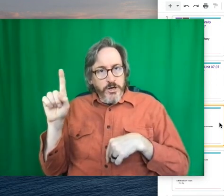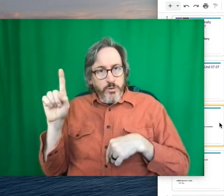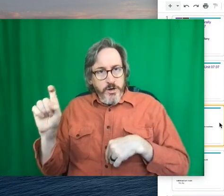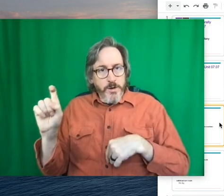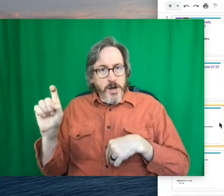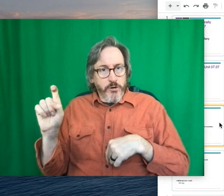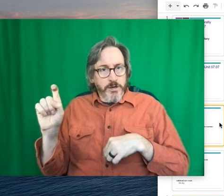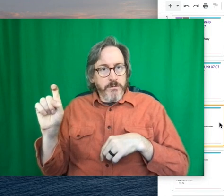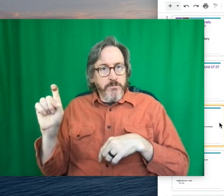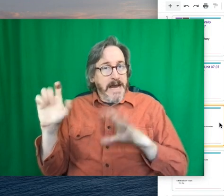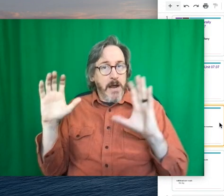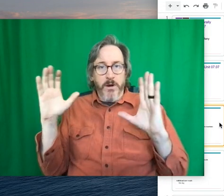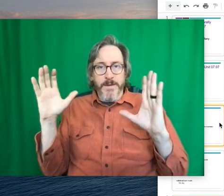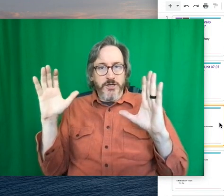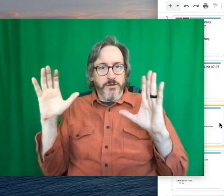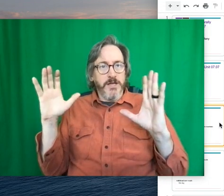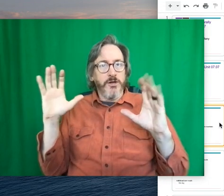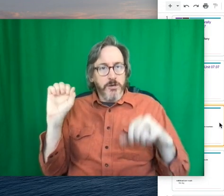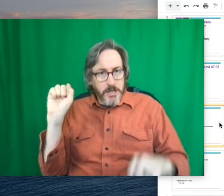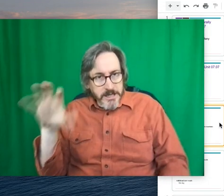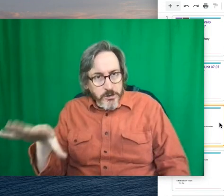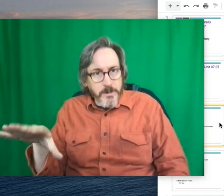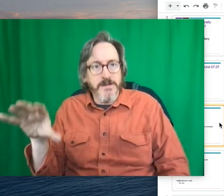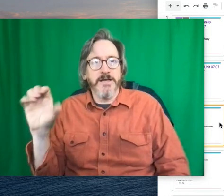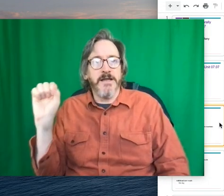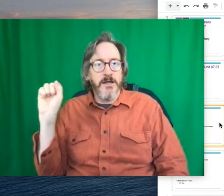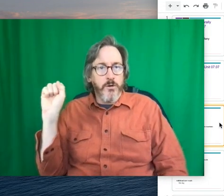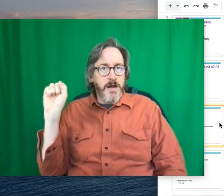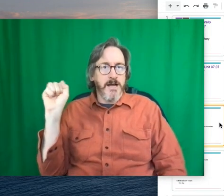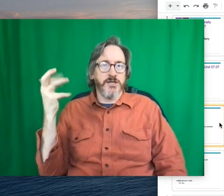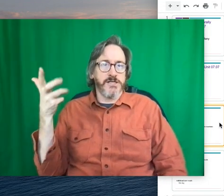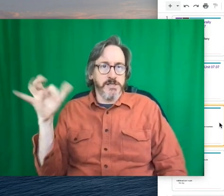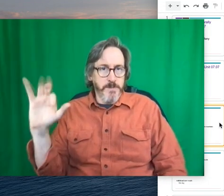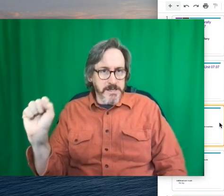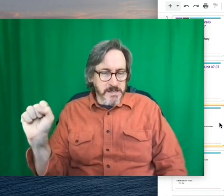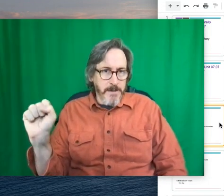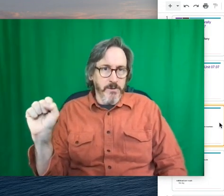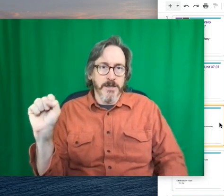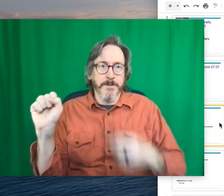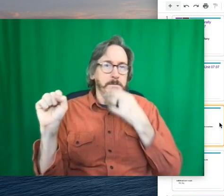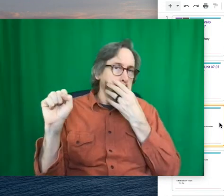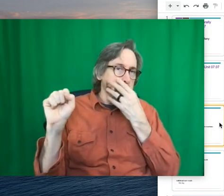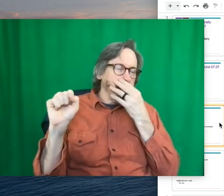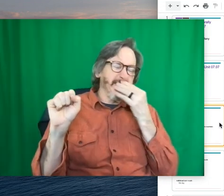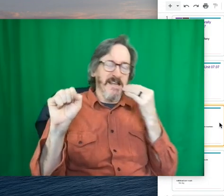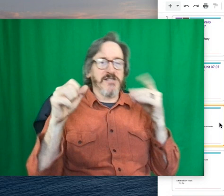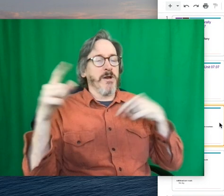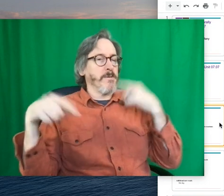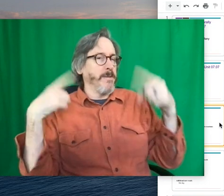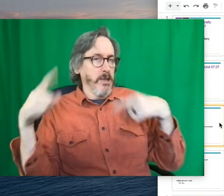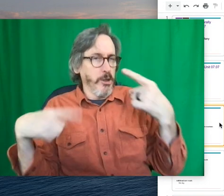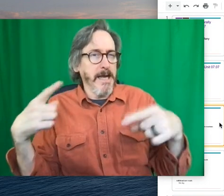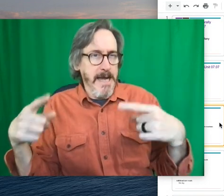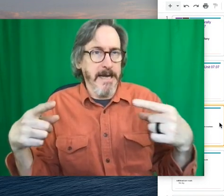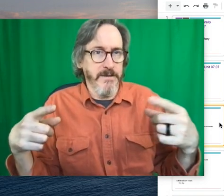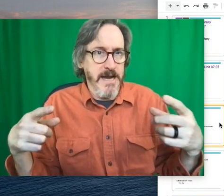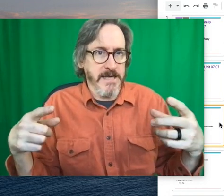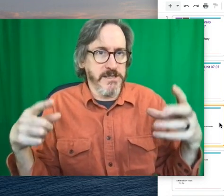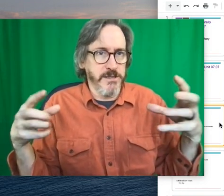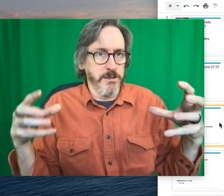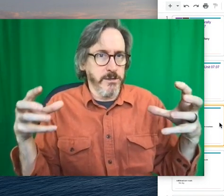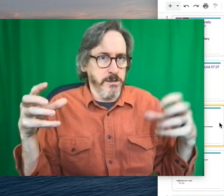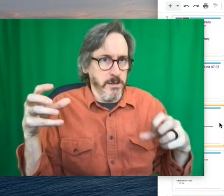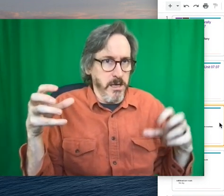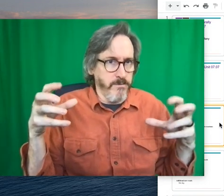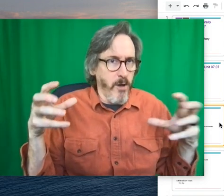we're going to do 1 to 100, and I want to make sure that you're clear with it, that you're not just being sloppy with it. So that's what I'm going to be looking at in the